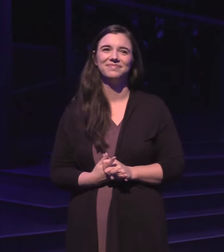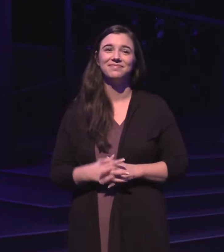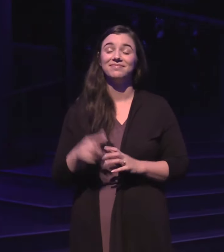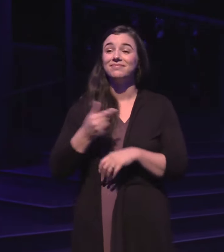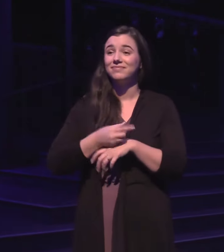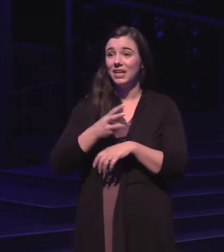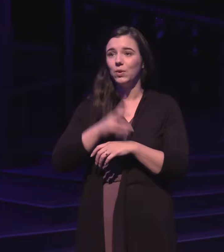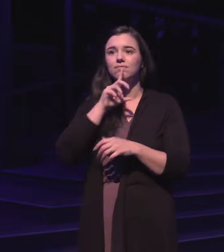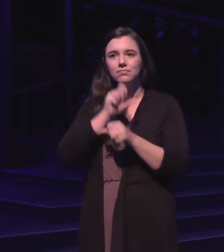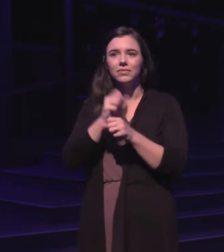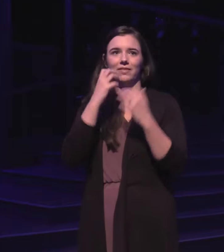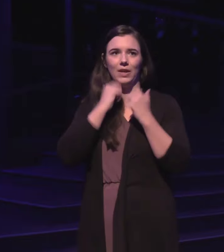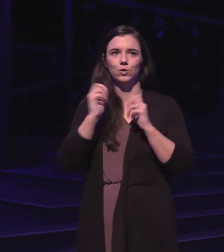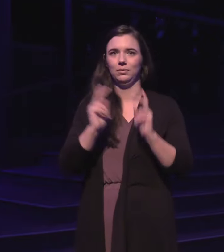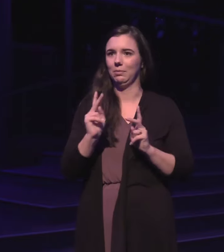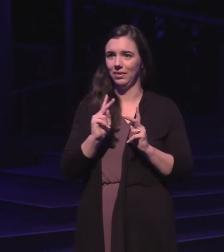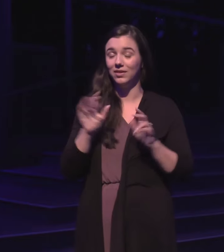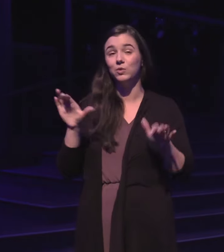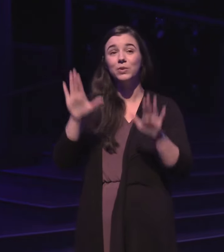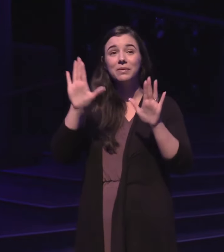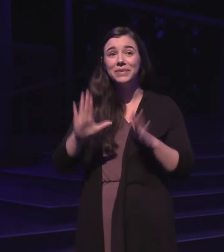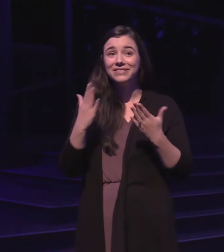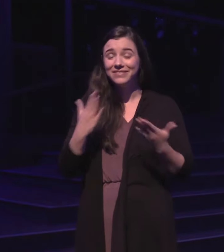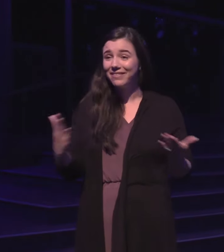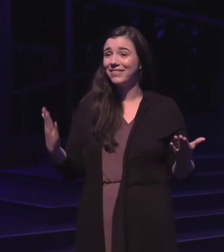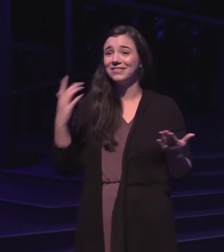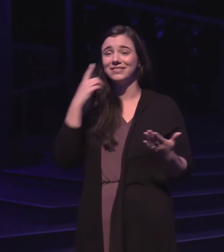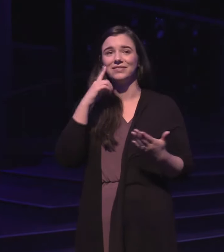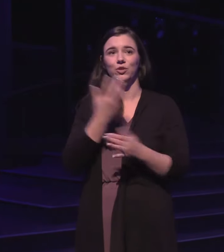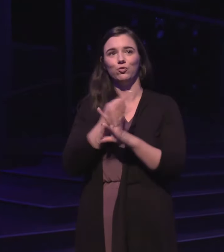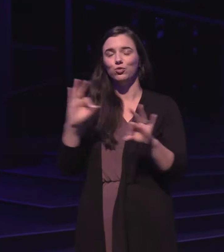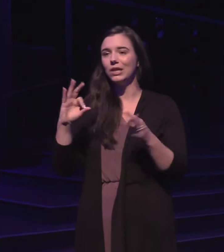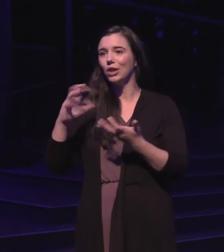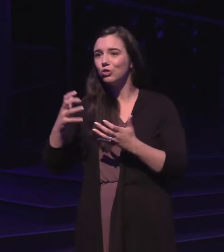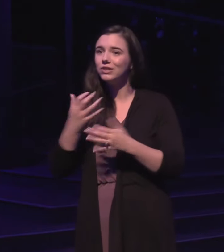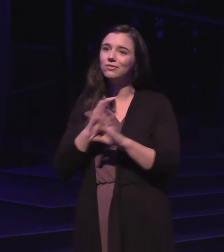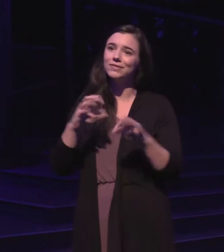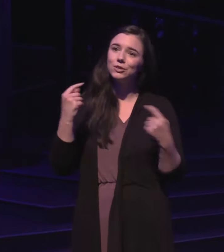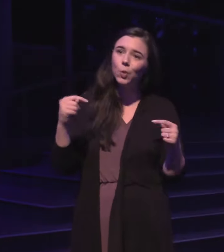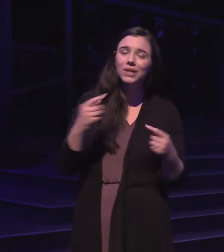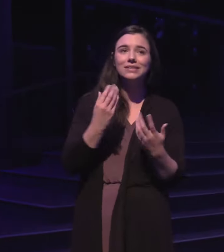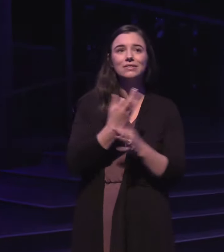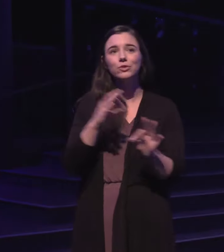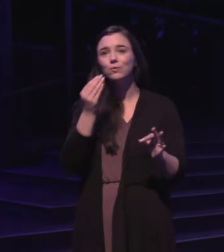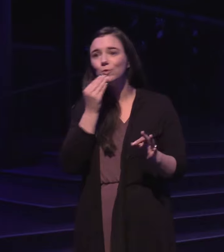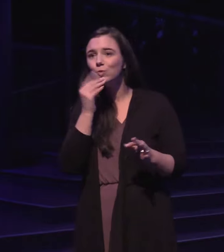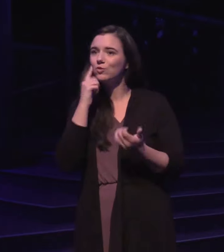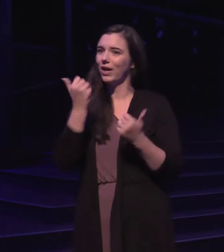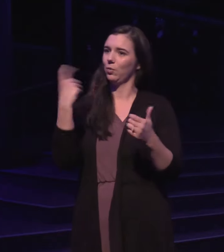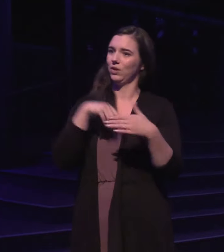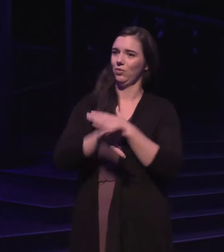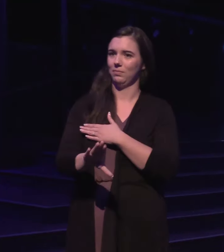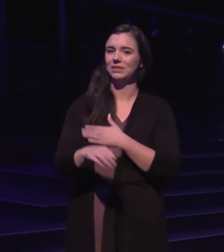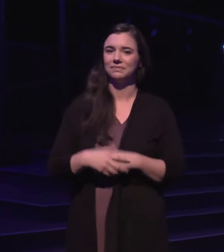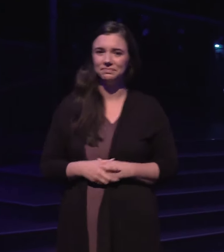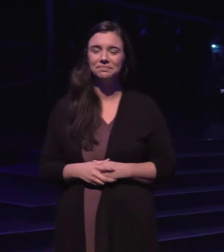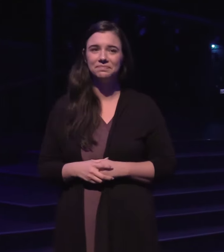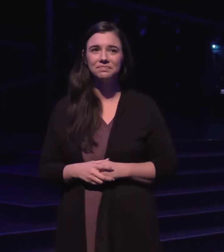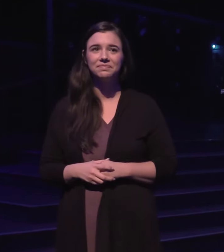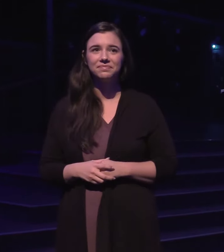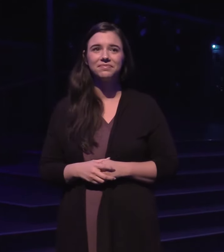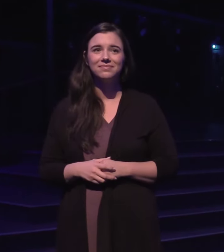Gateway really values people. We're doing incredible things. We're giving free laundry, free toys, free food to anybody who comes in. There's nothing like